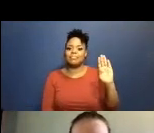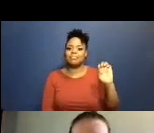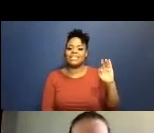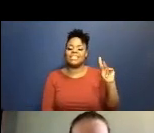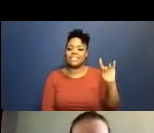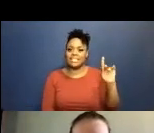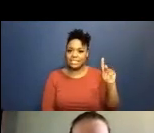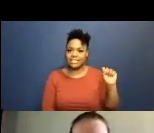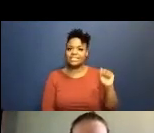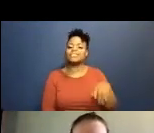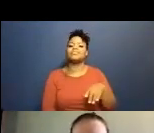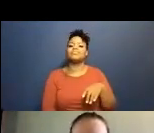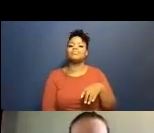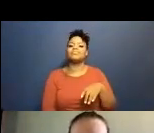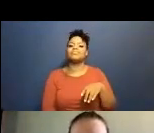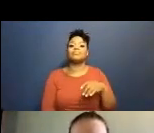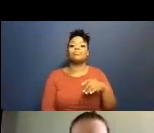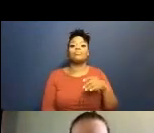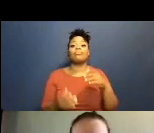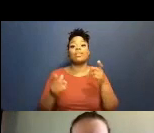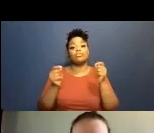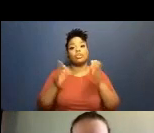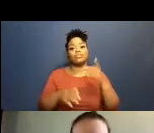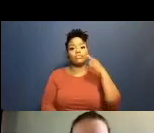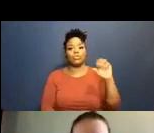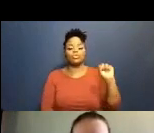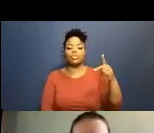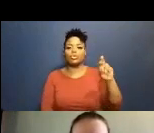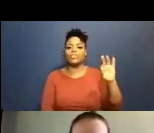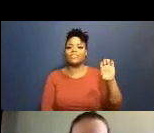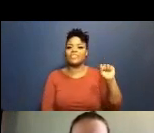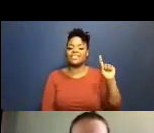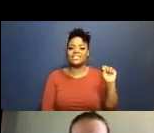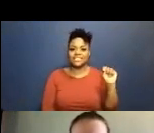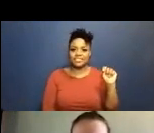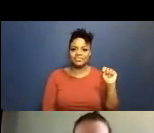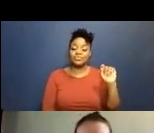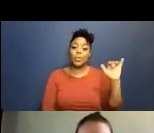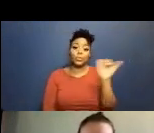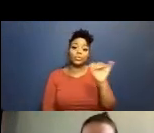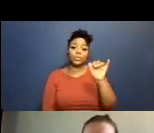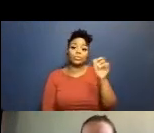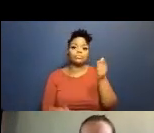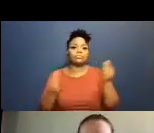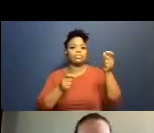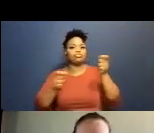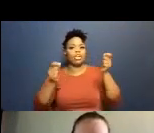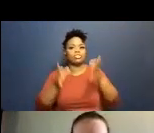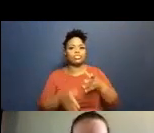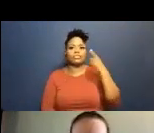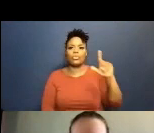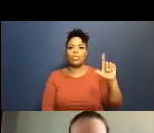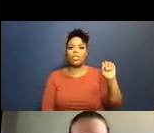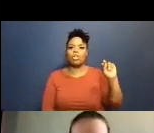at the Longmore Institute on Disability at San Francisco State University. Today I'm wearing a sort of loud, flowery